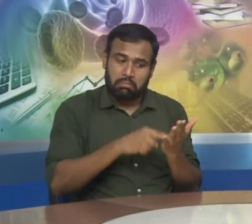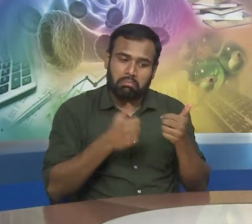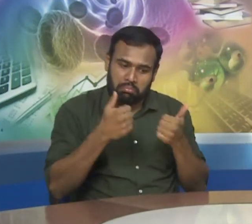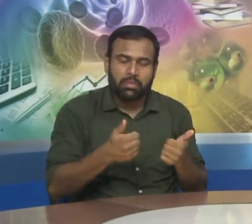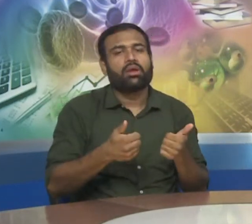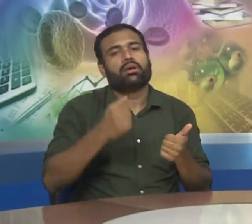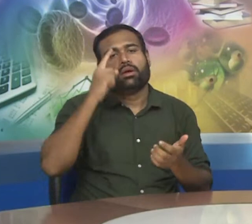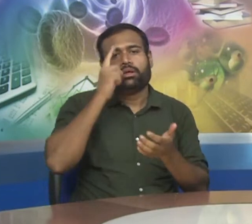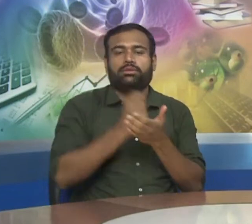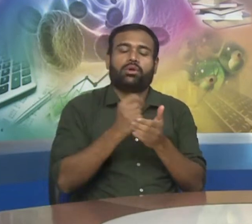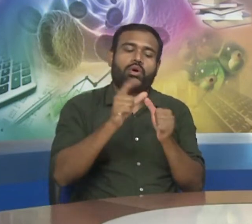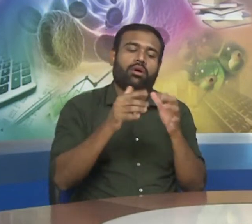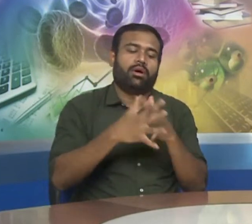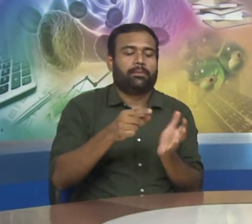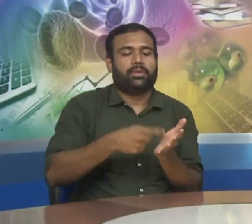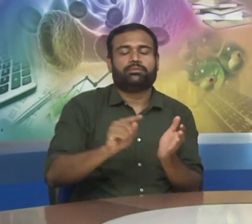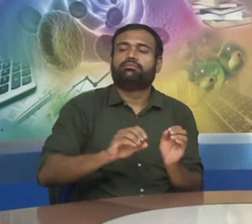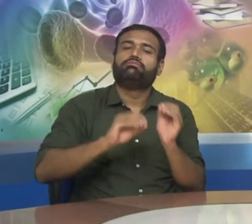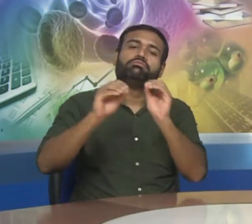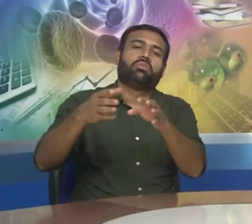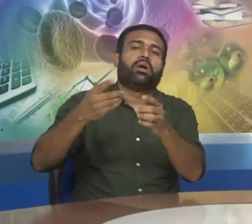which violated fundamental rights.